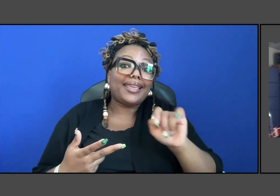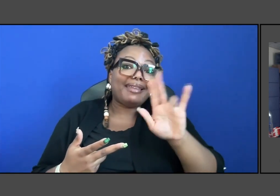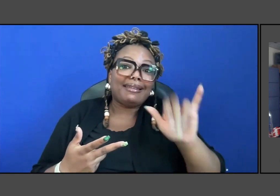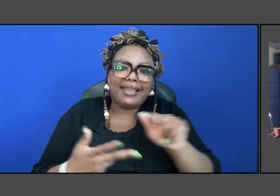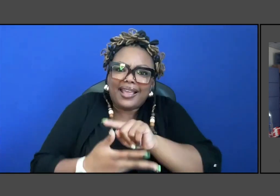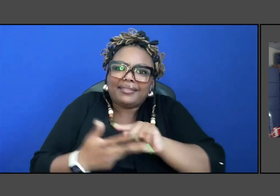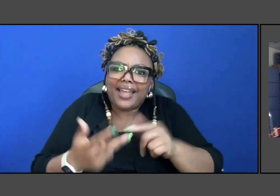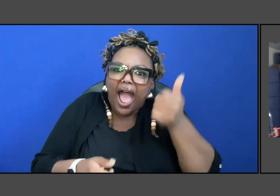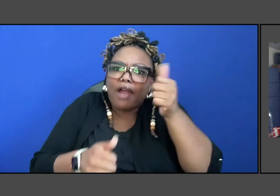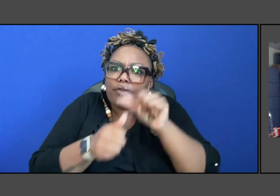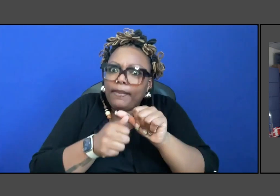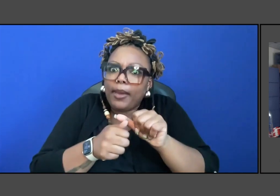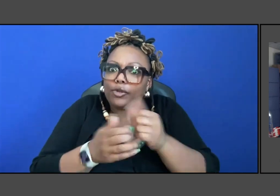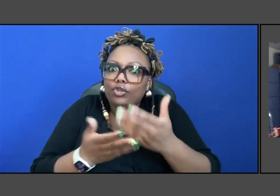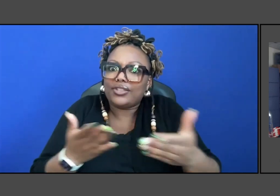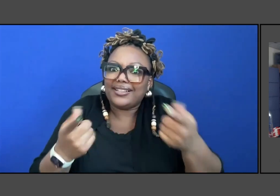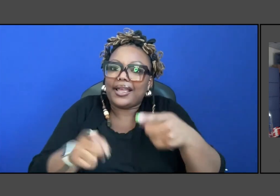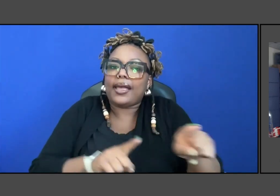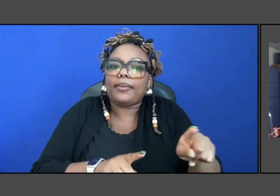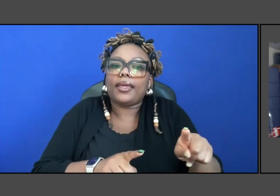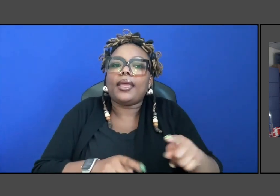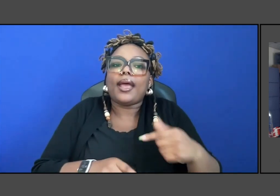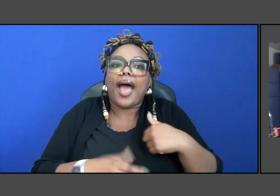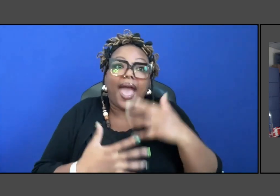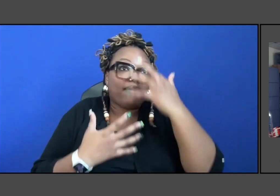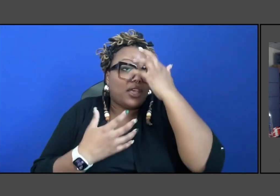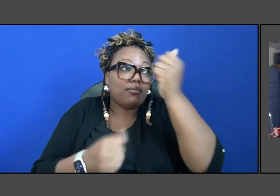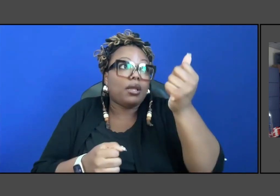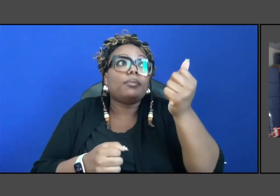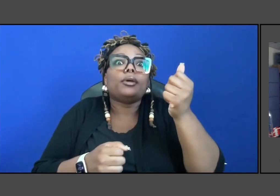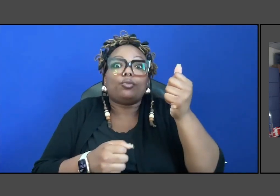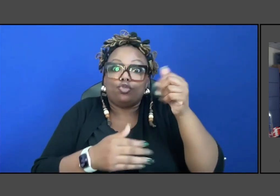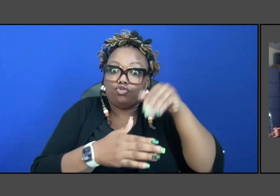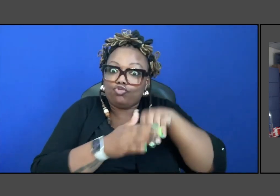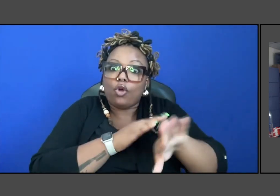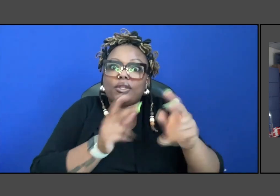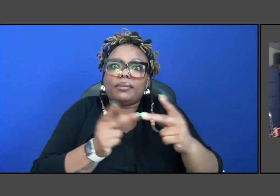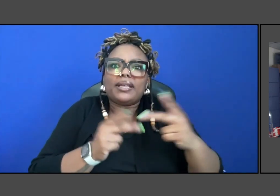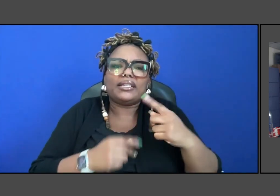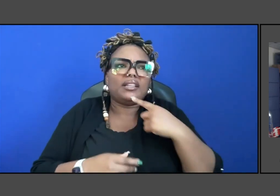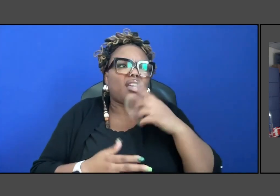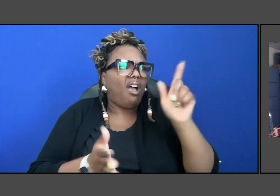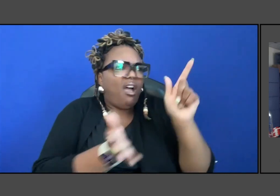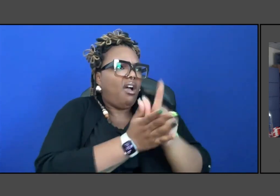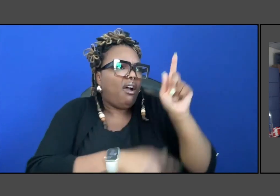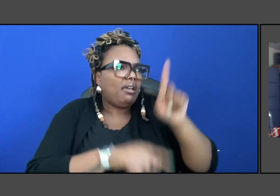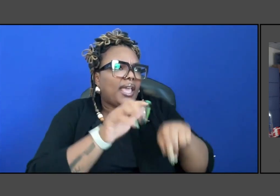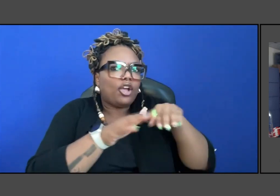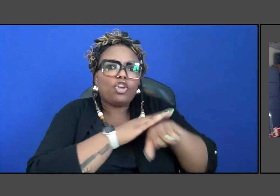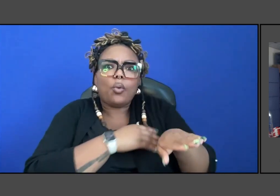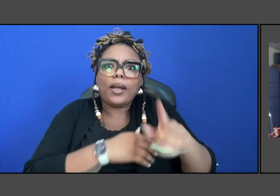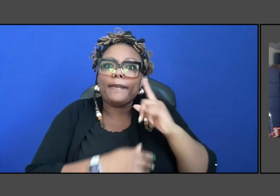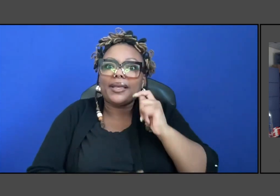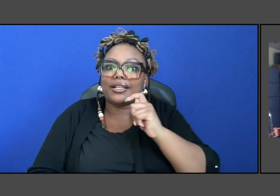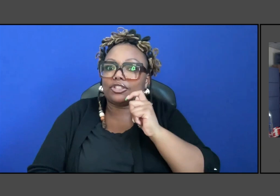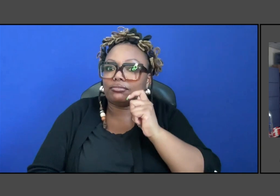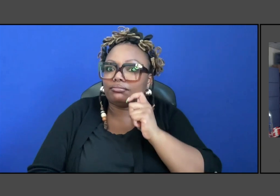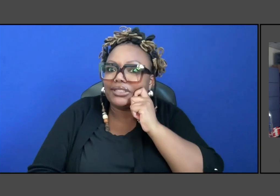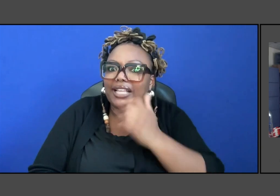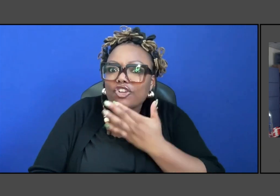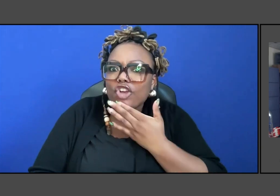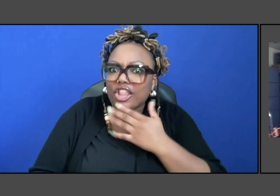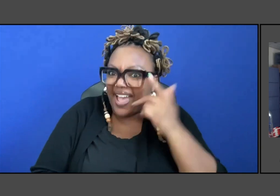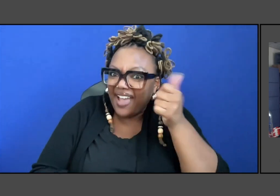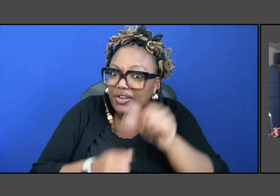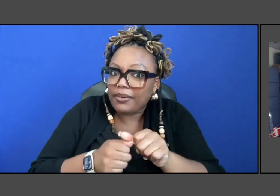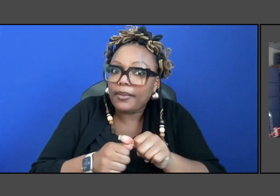that memory of what it's like to go into places and they tell you you can't go in there, because of your color of your skin, or being afraid